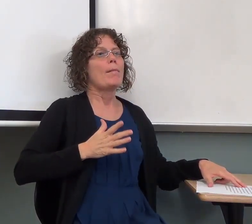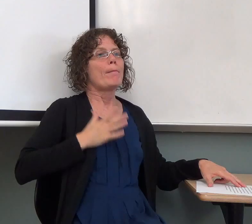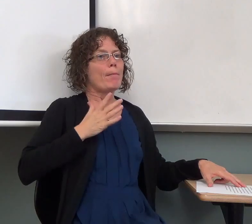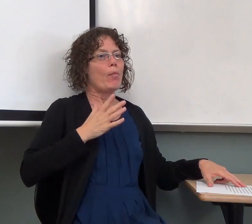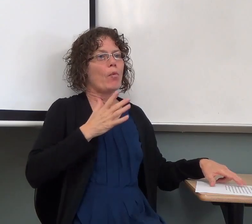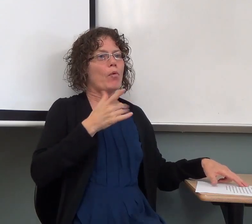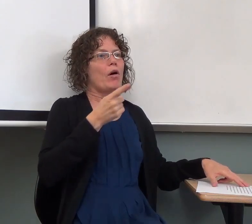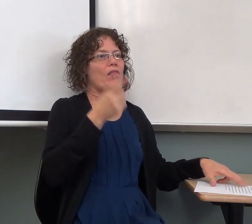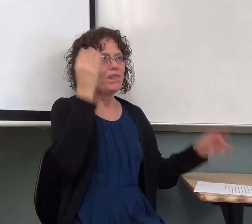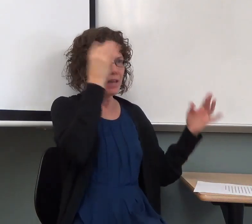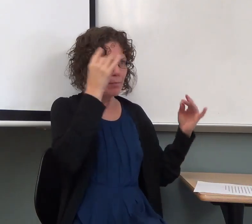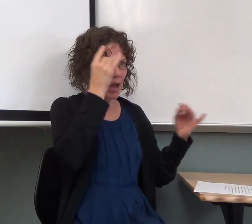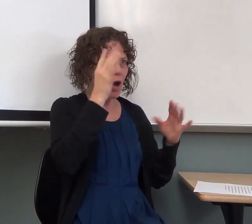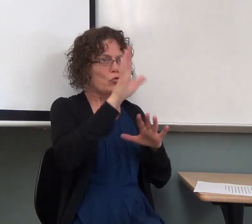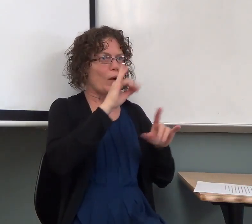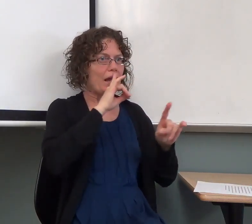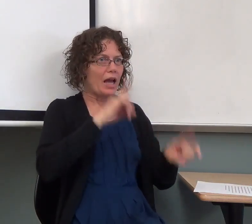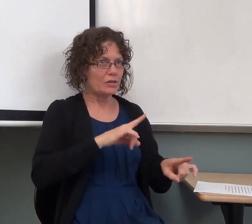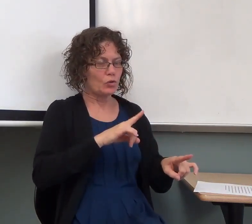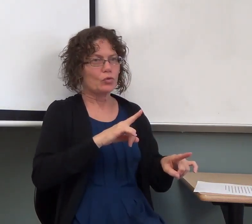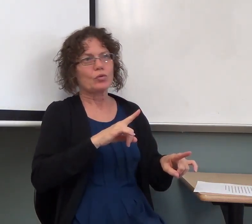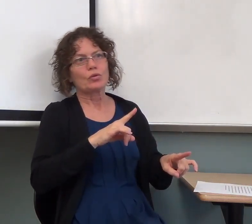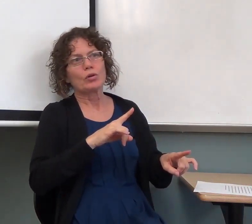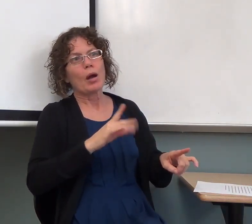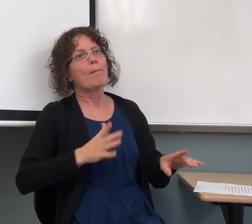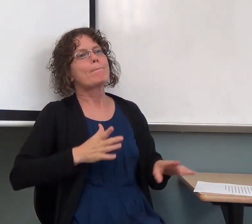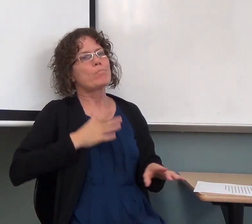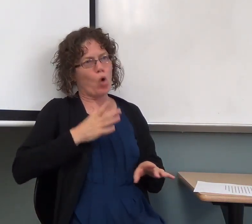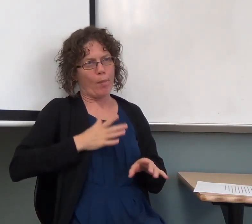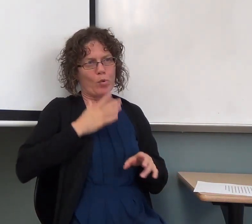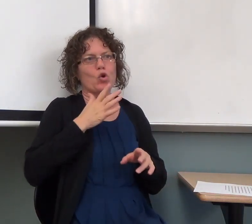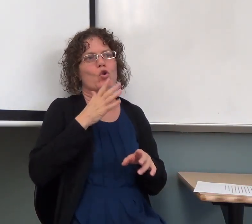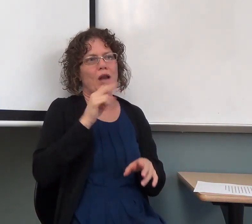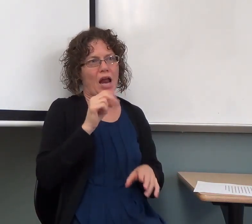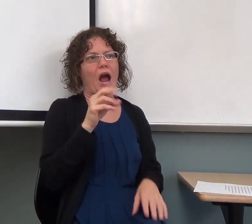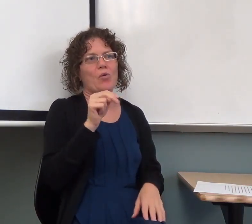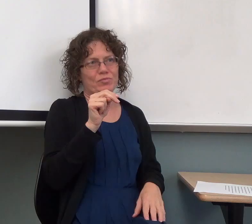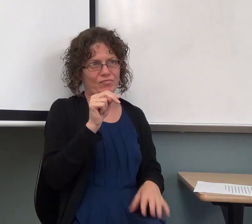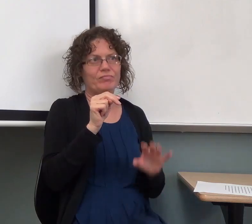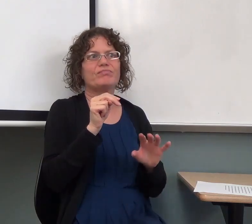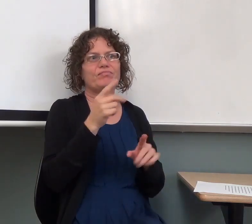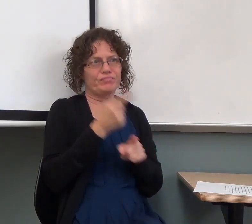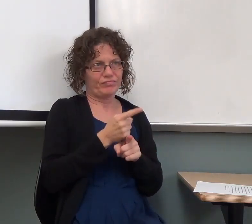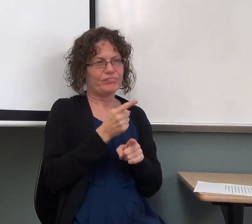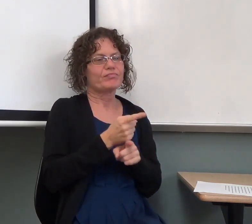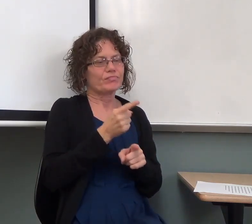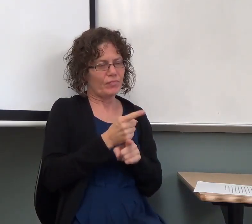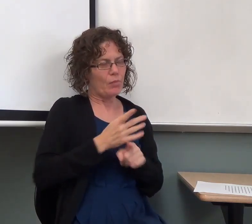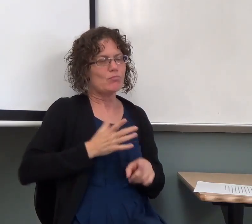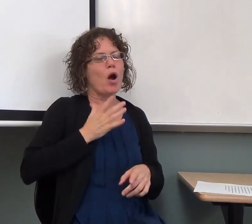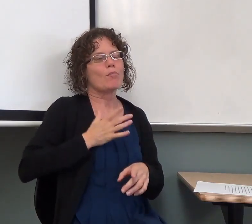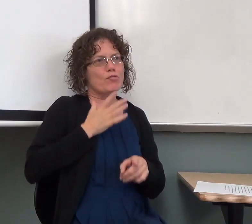your answer, and then give it. Go ahead. A proper noun. Well done. Thank you. So Dean is a proper noun. Remember, Maria, that